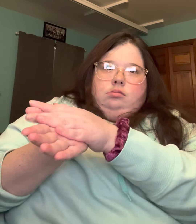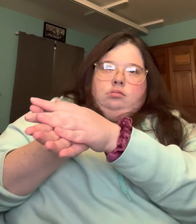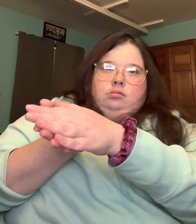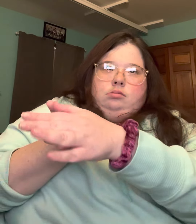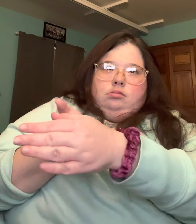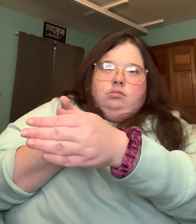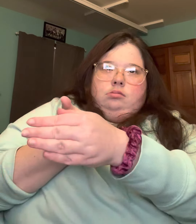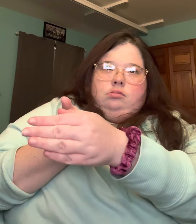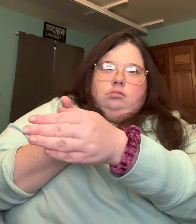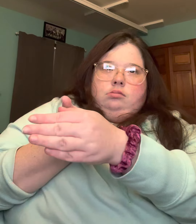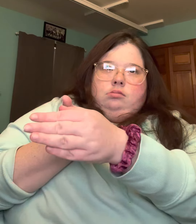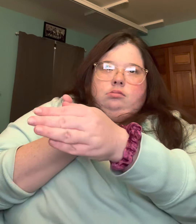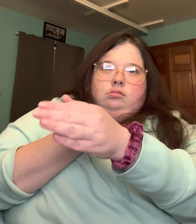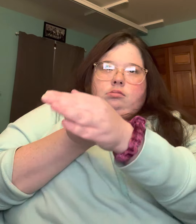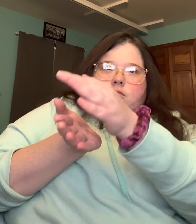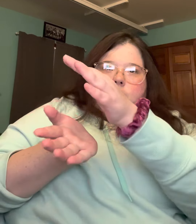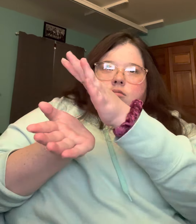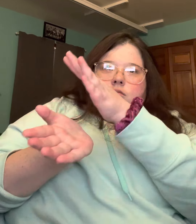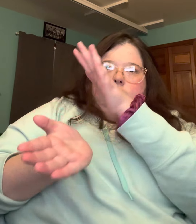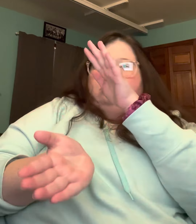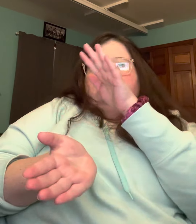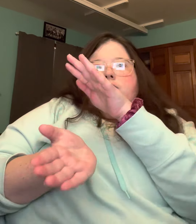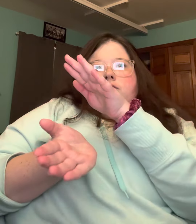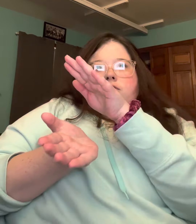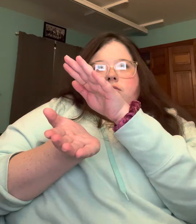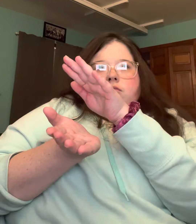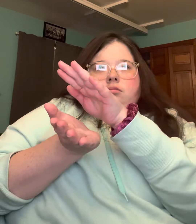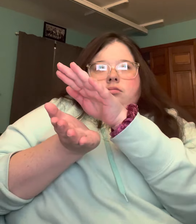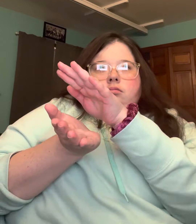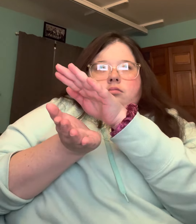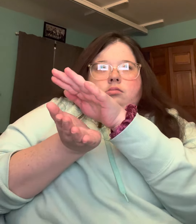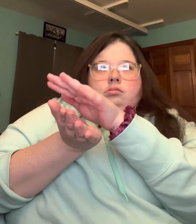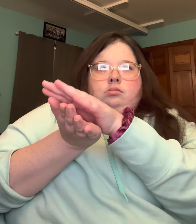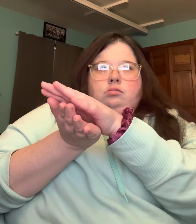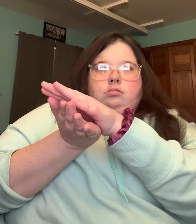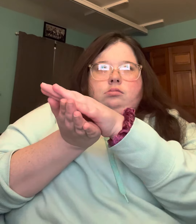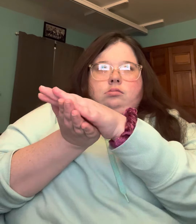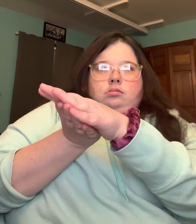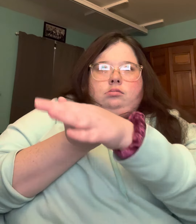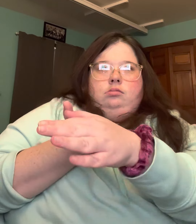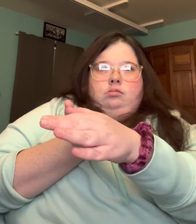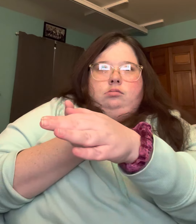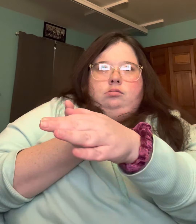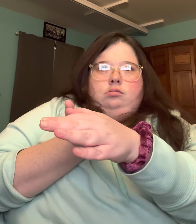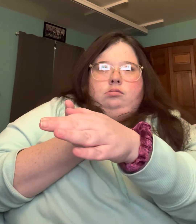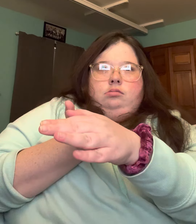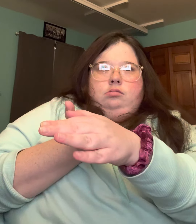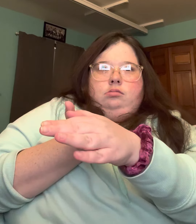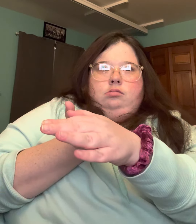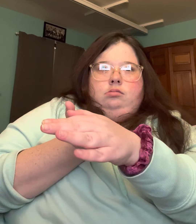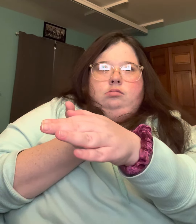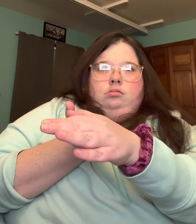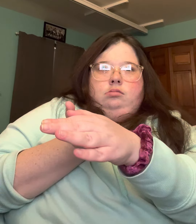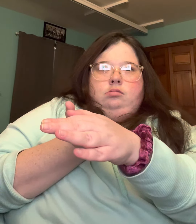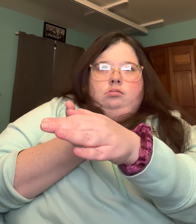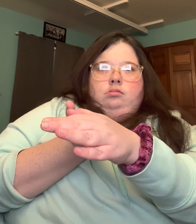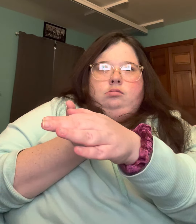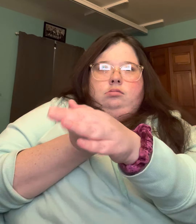Nice. Your dominant hand is on the top, sliding across. Nice.